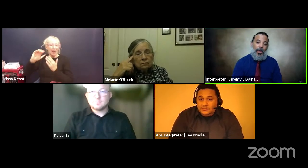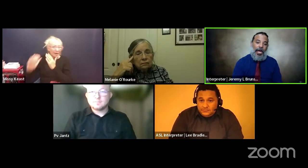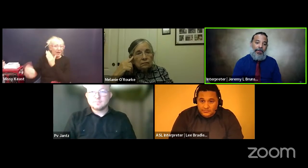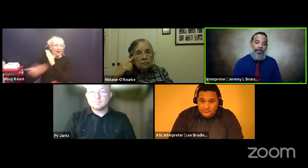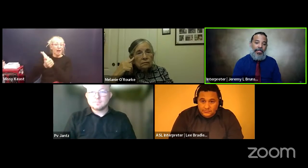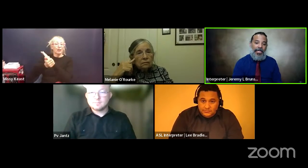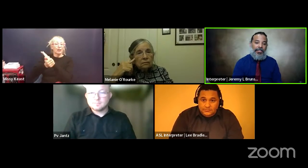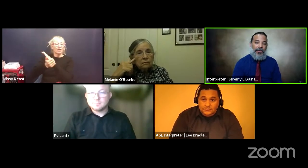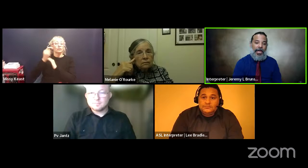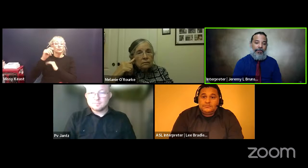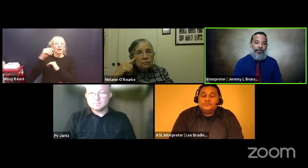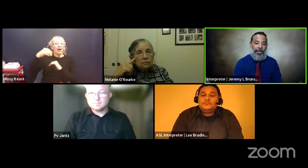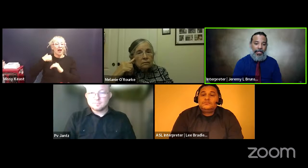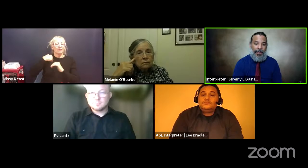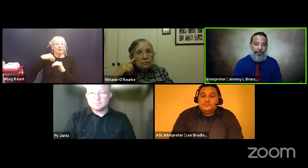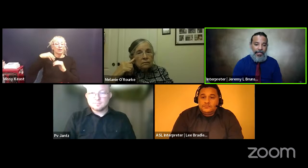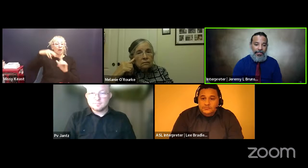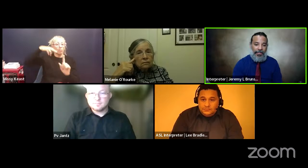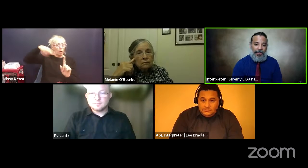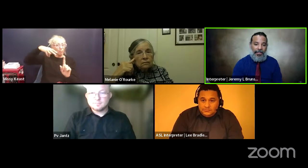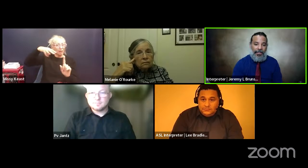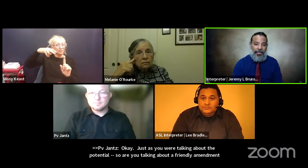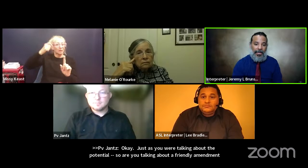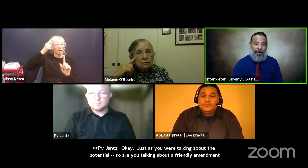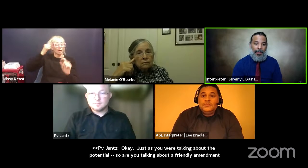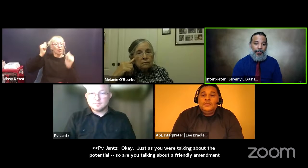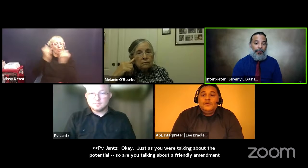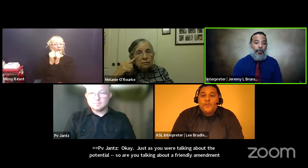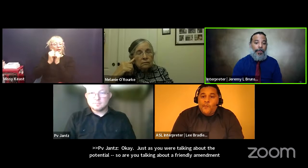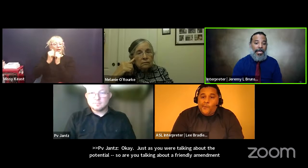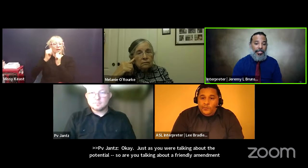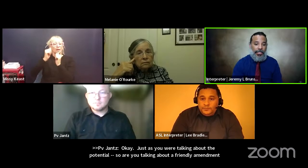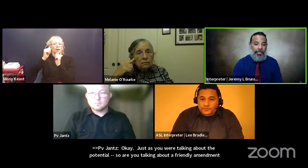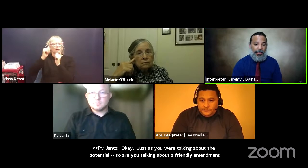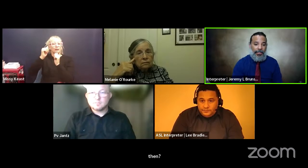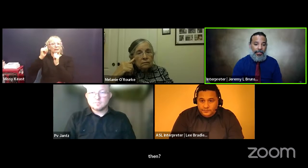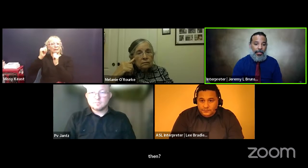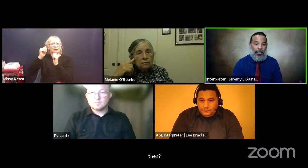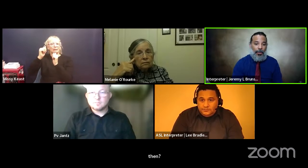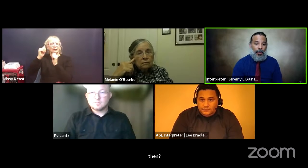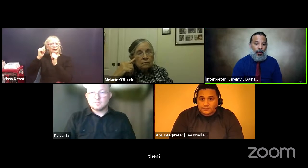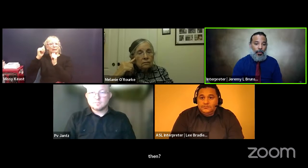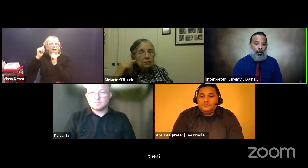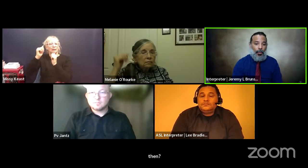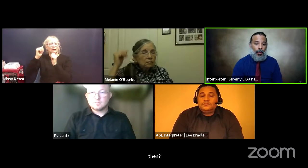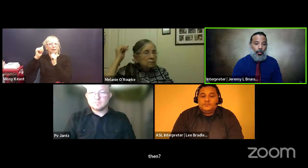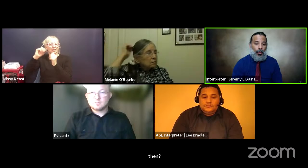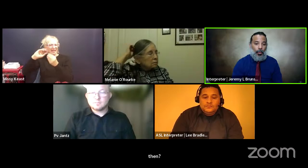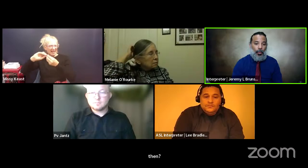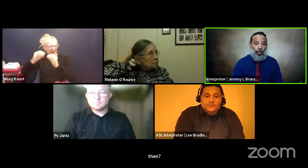Yeah, so I would like to have a friendly amendment that the probation,